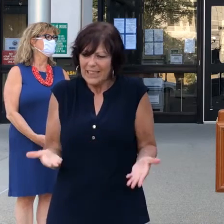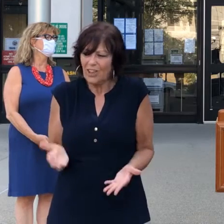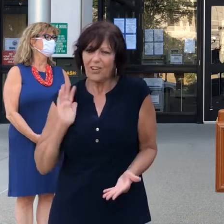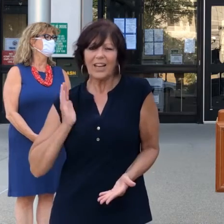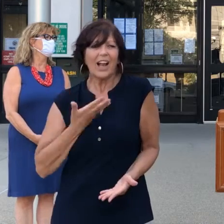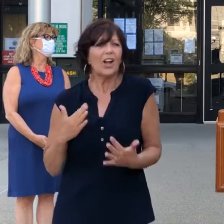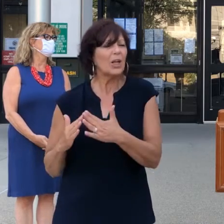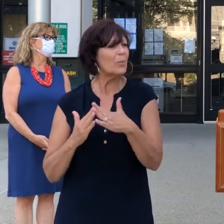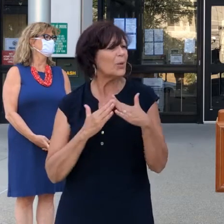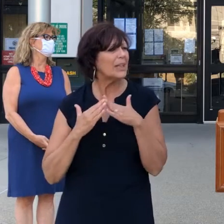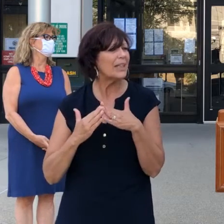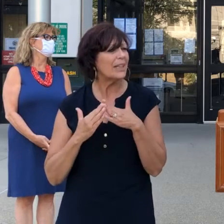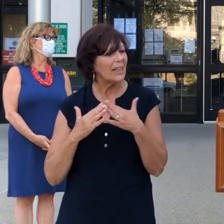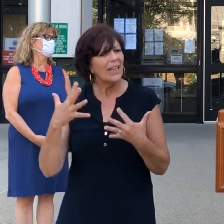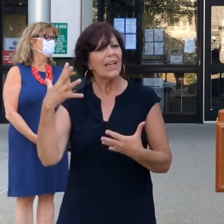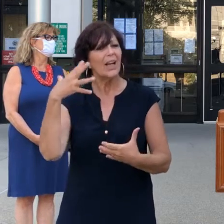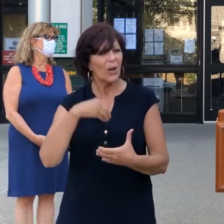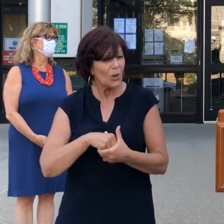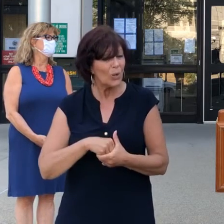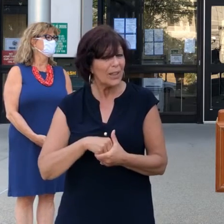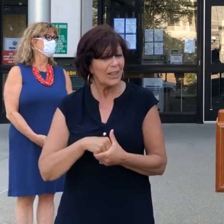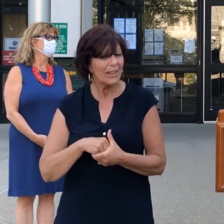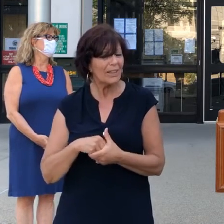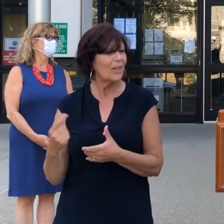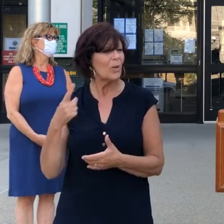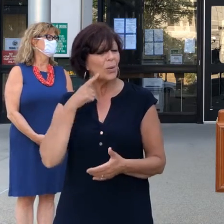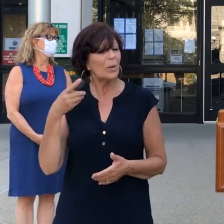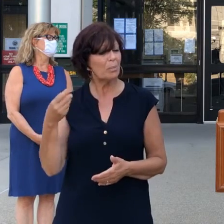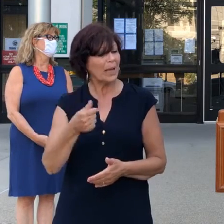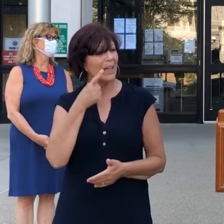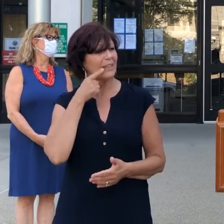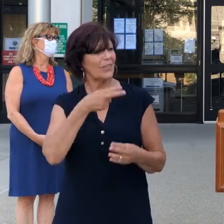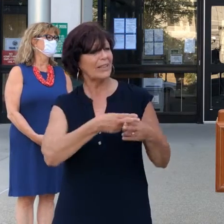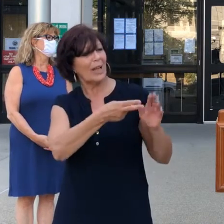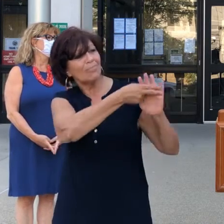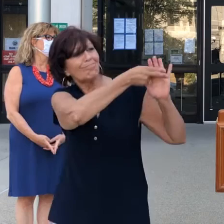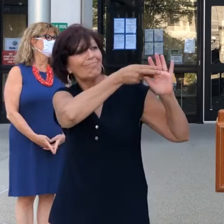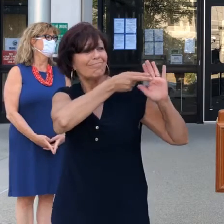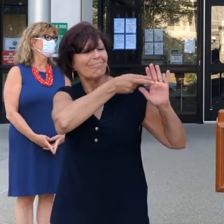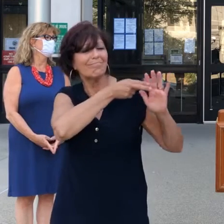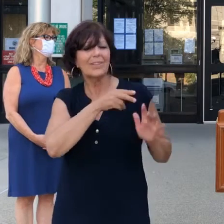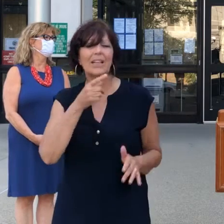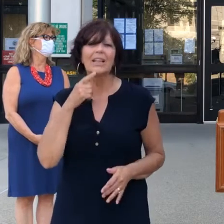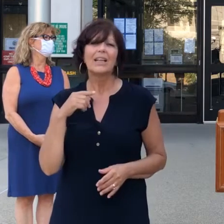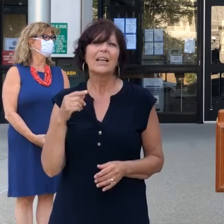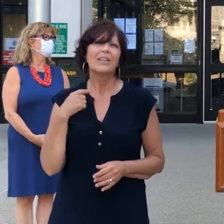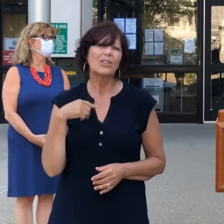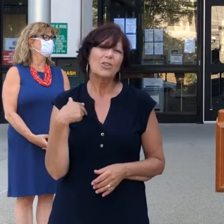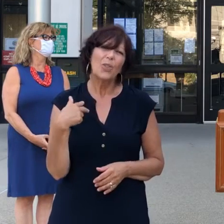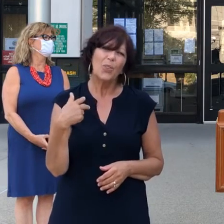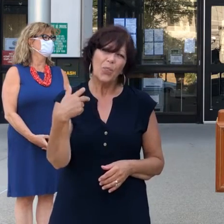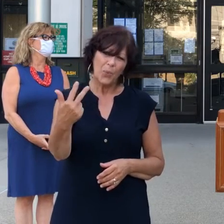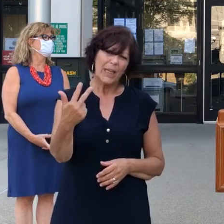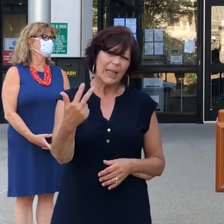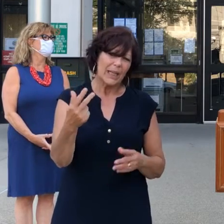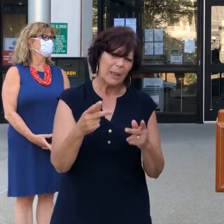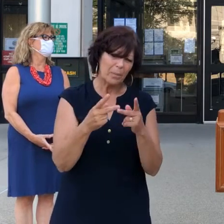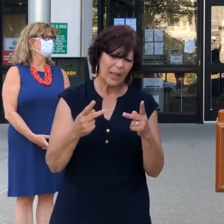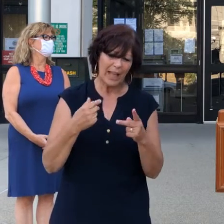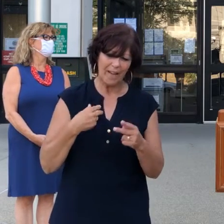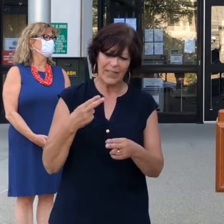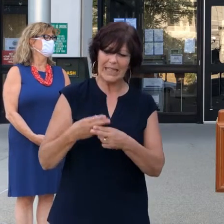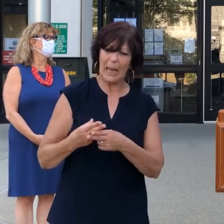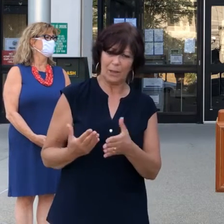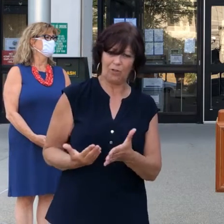community, including those that pay naming rights. There's two major facilities, actually three, I should say, that have naming rights